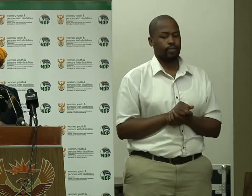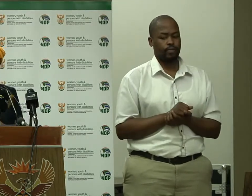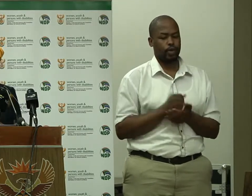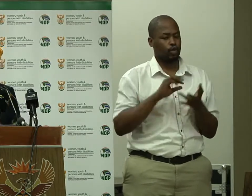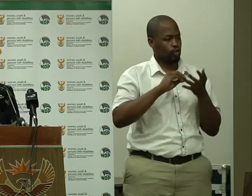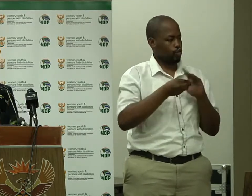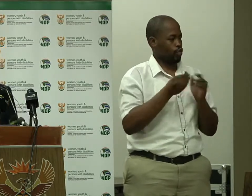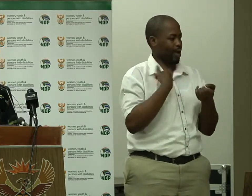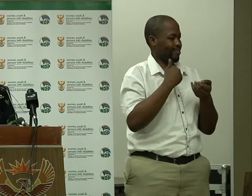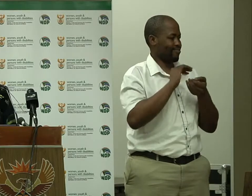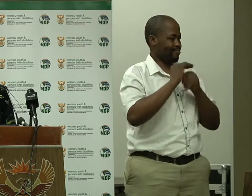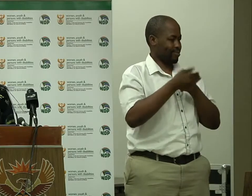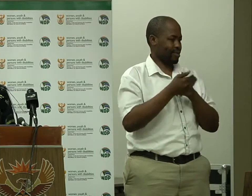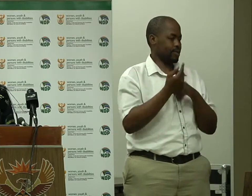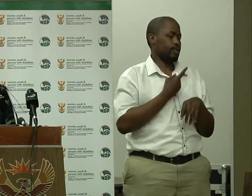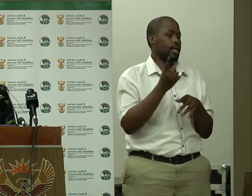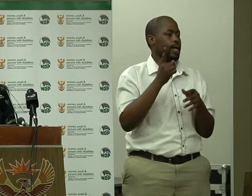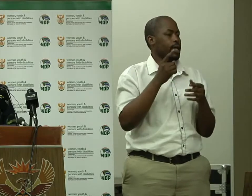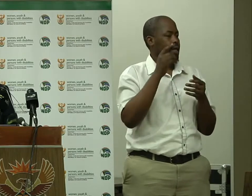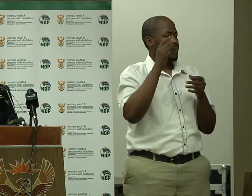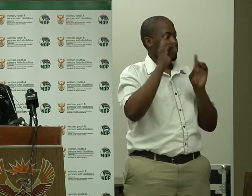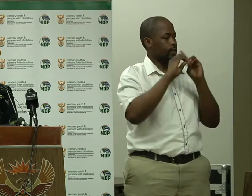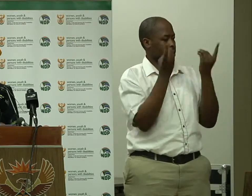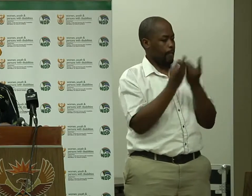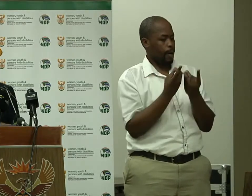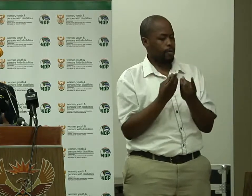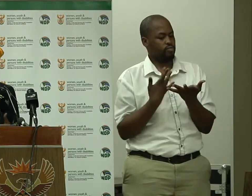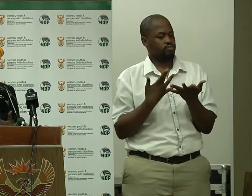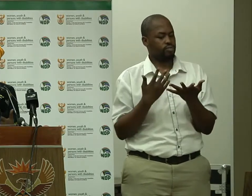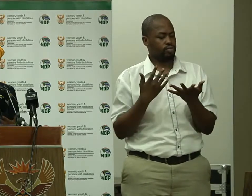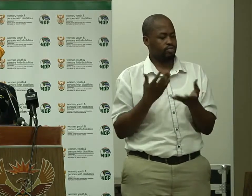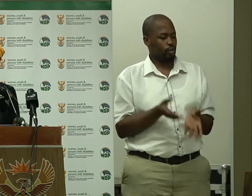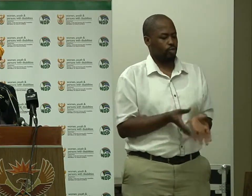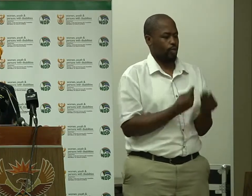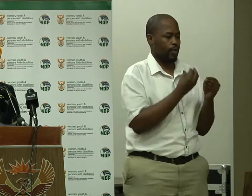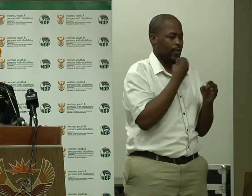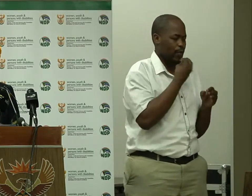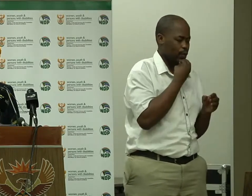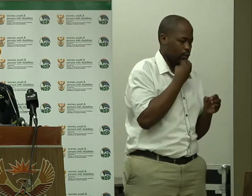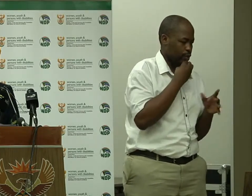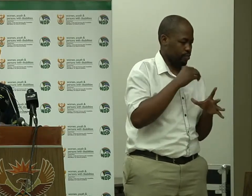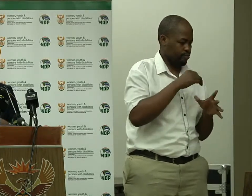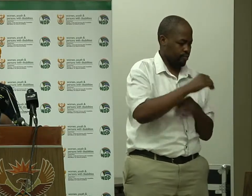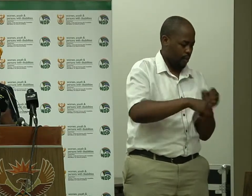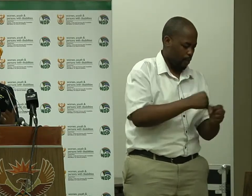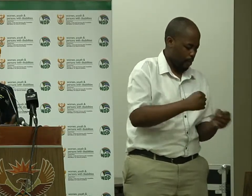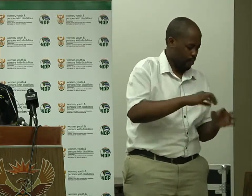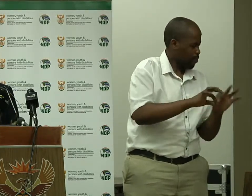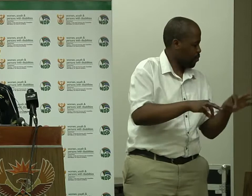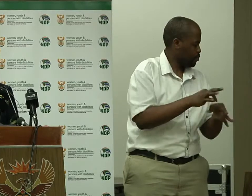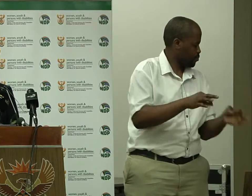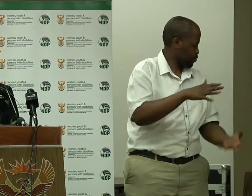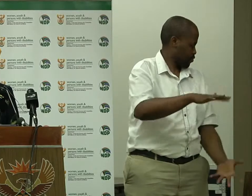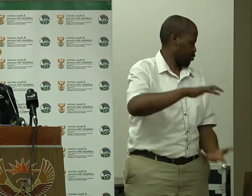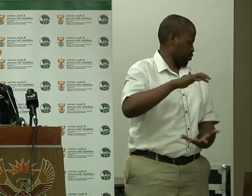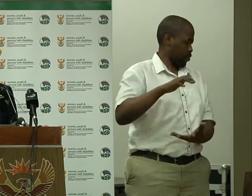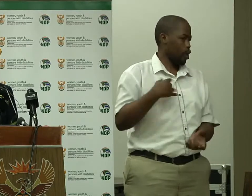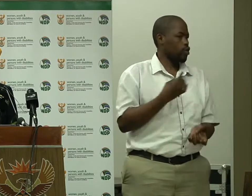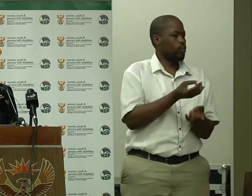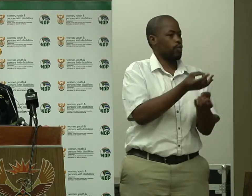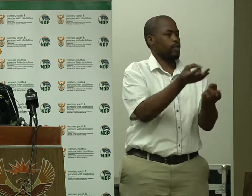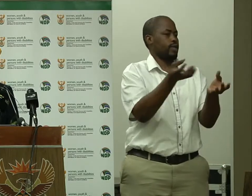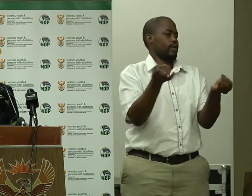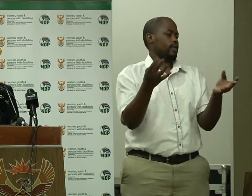the department then secured and donated food hampers and sanitary packs to